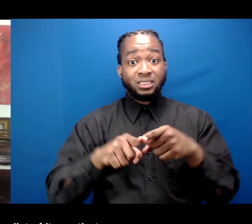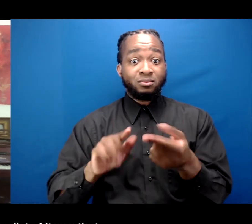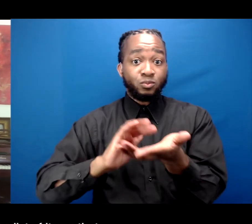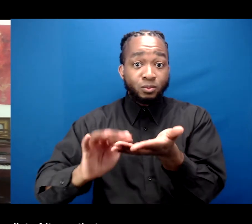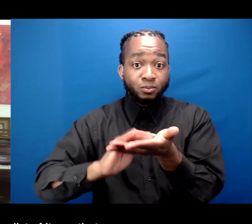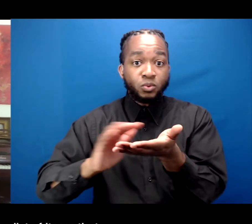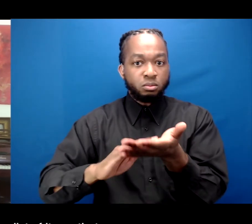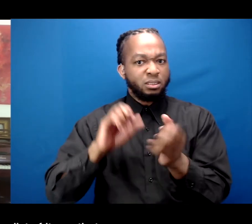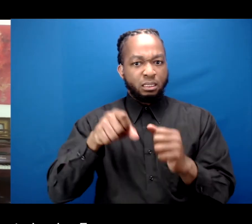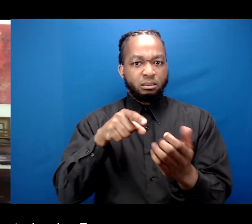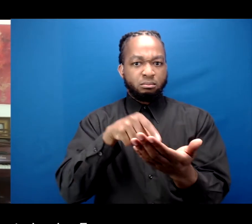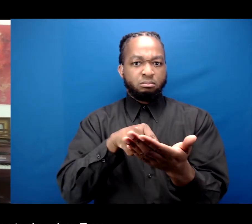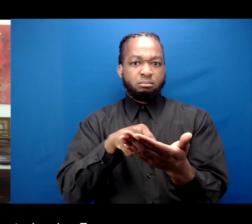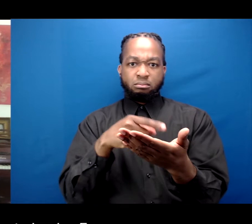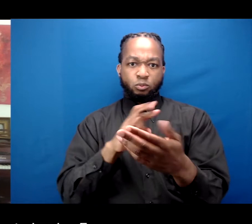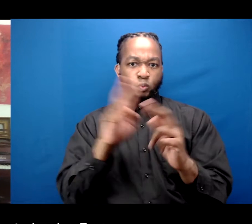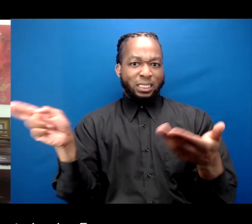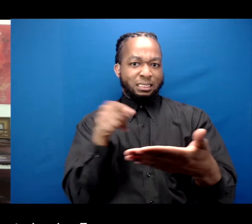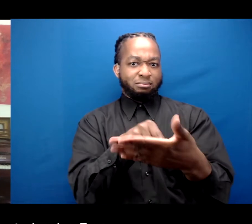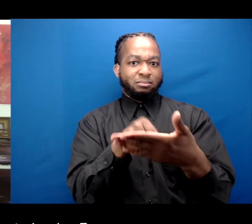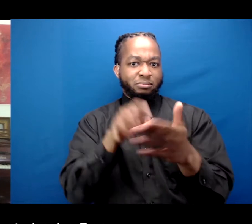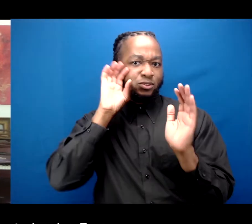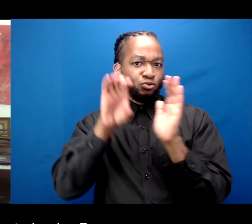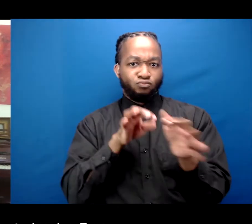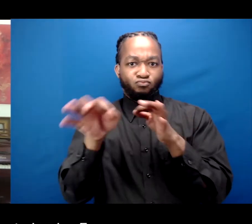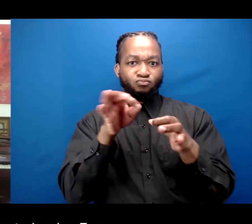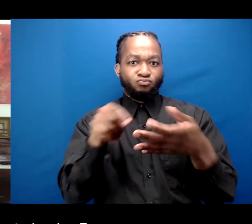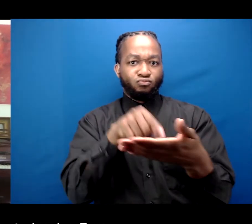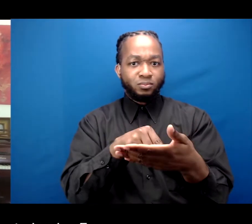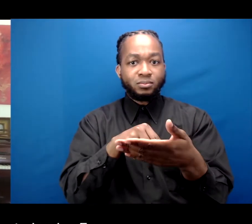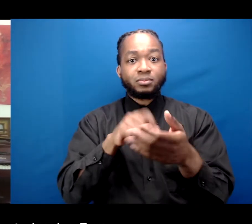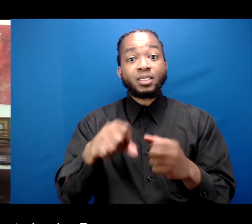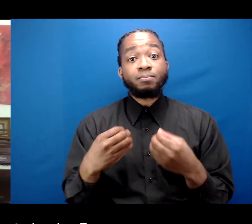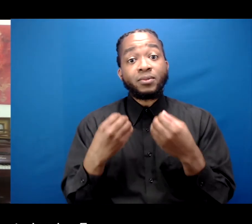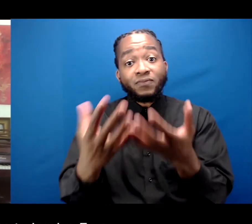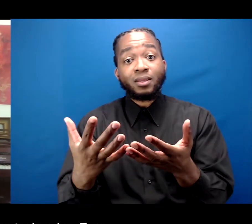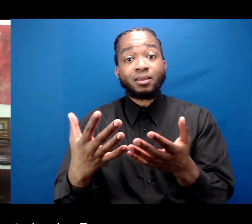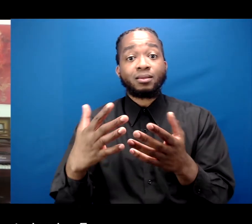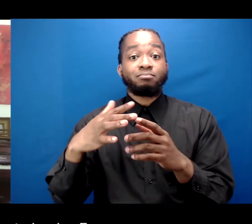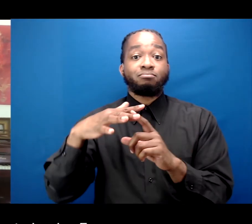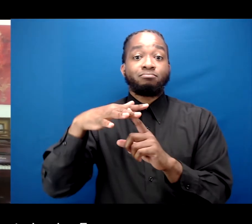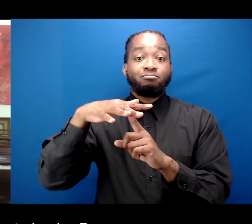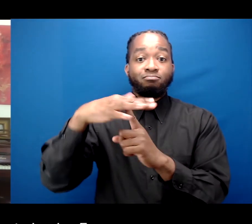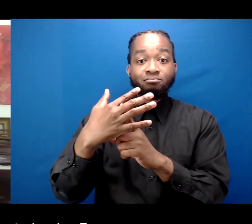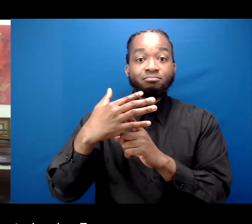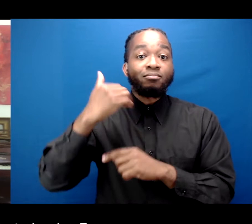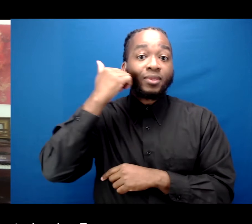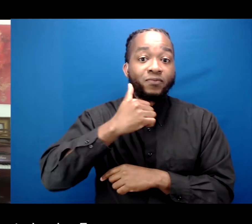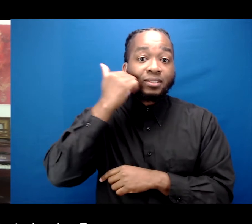To provide some context on the challenge that these tools solve, every day our users share billions of